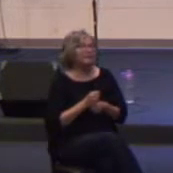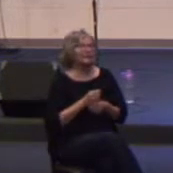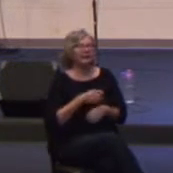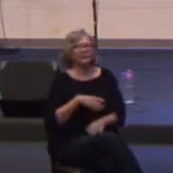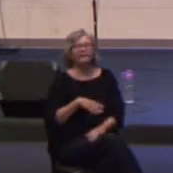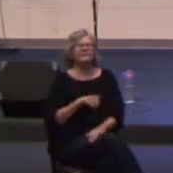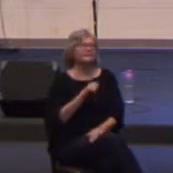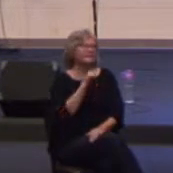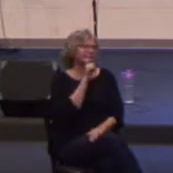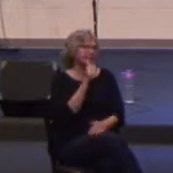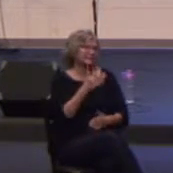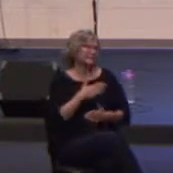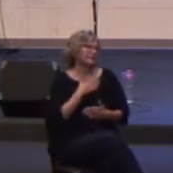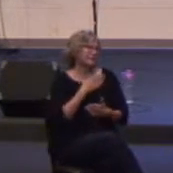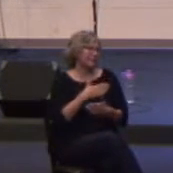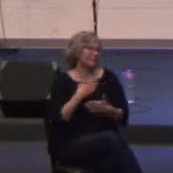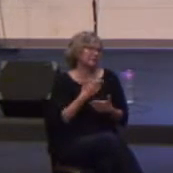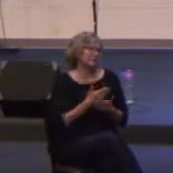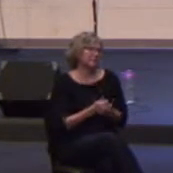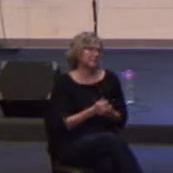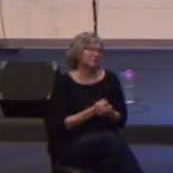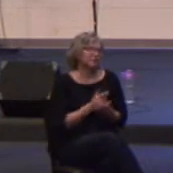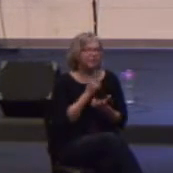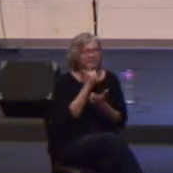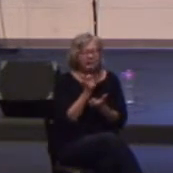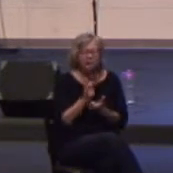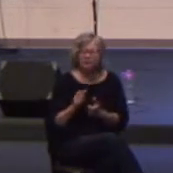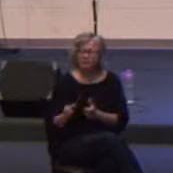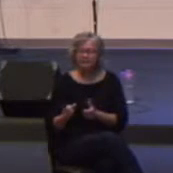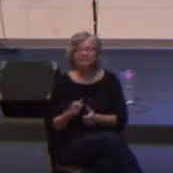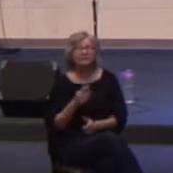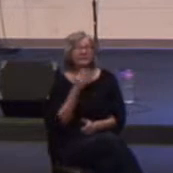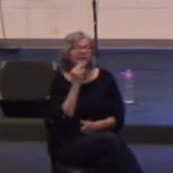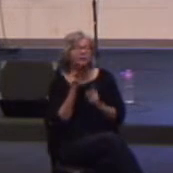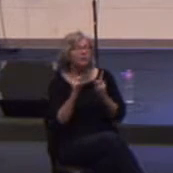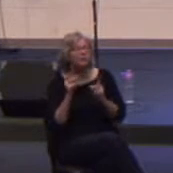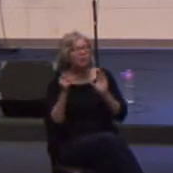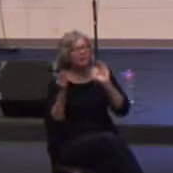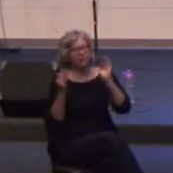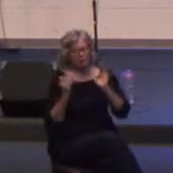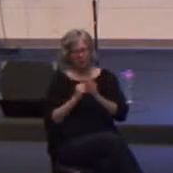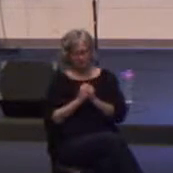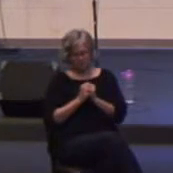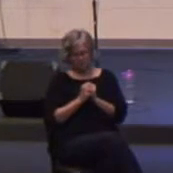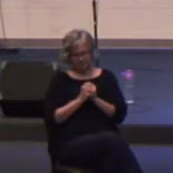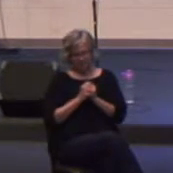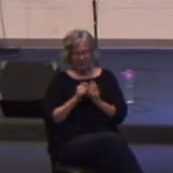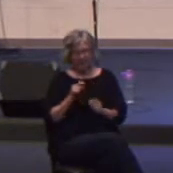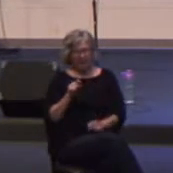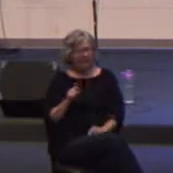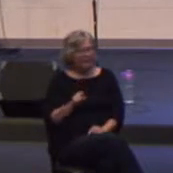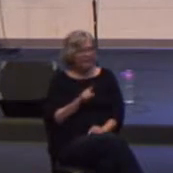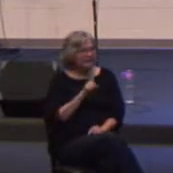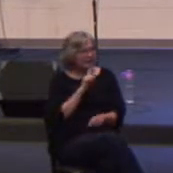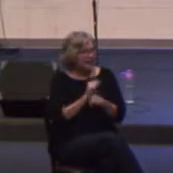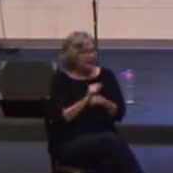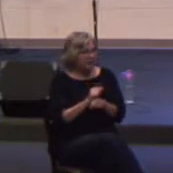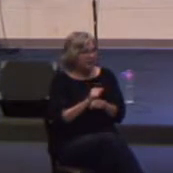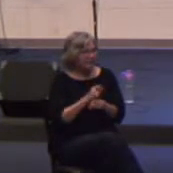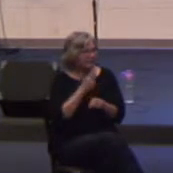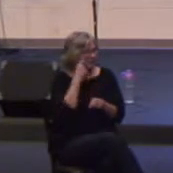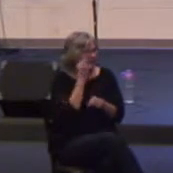discontentment. And it's amazing to look at how the Israelites were comparing, right? Because they literally just got